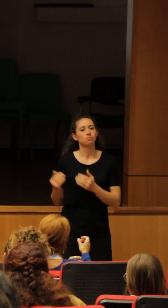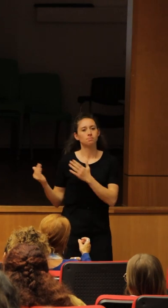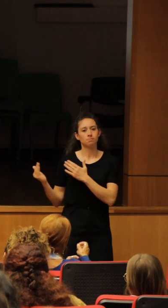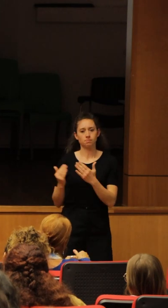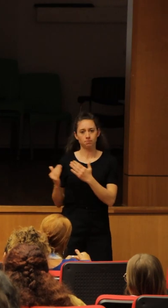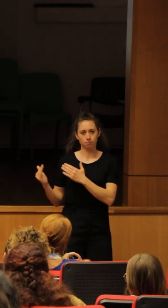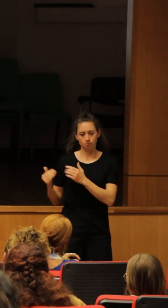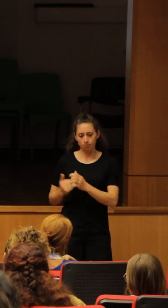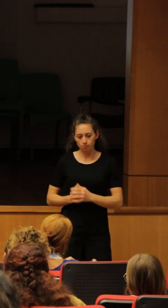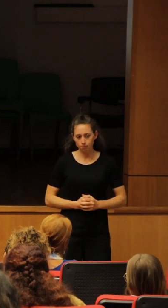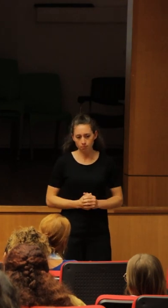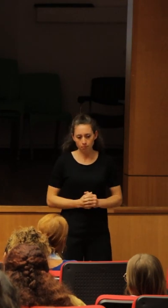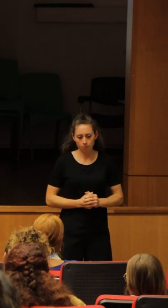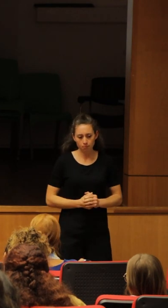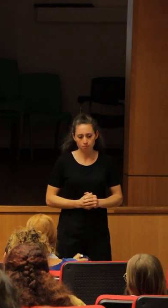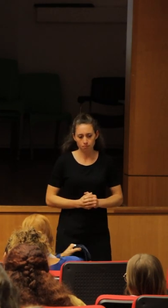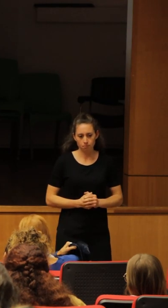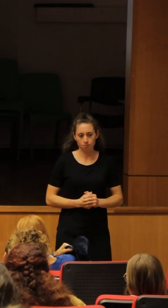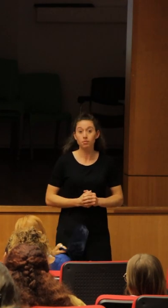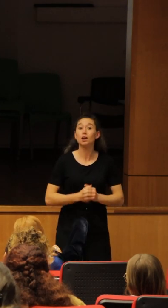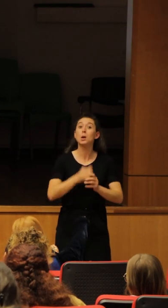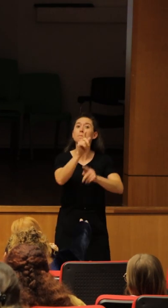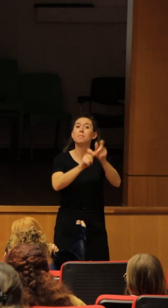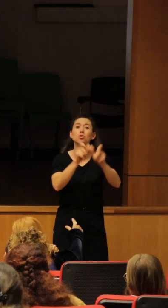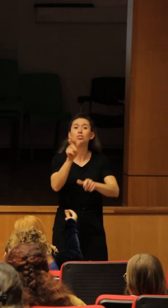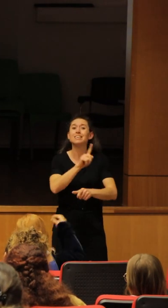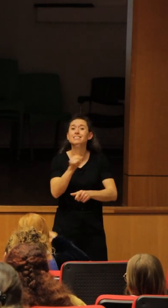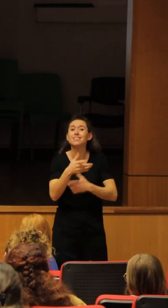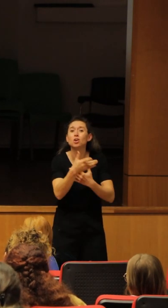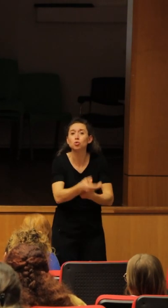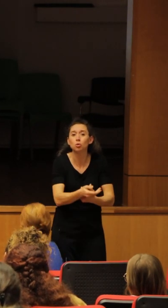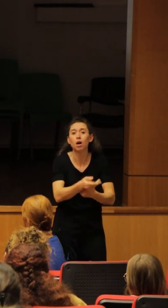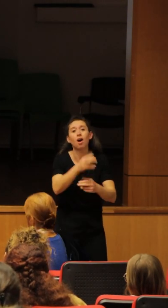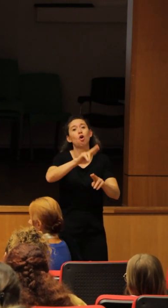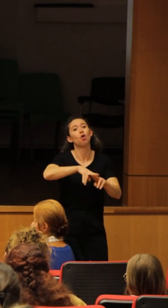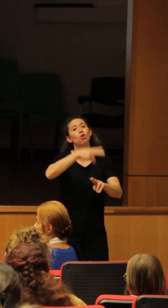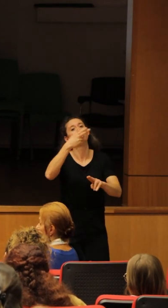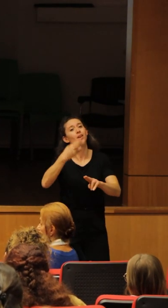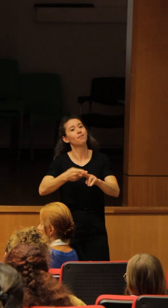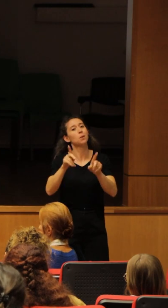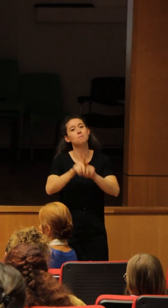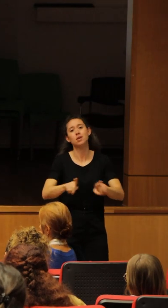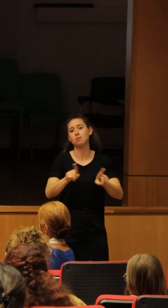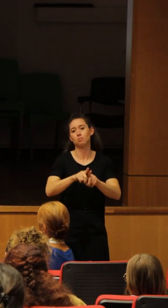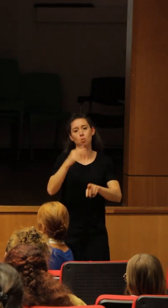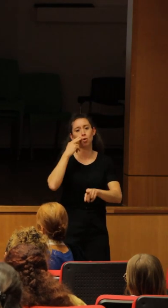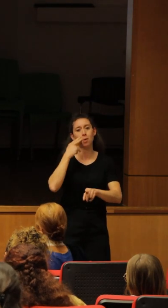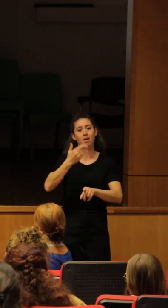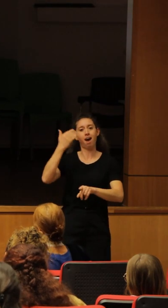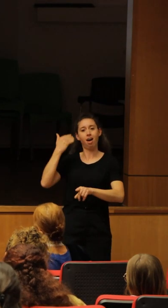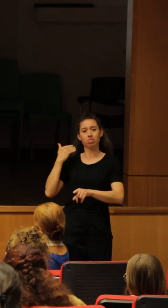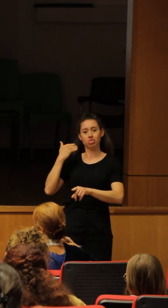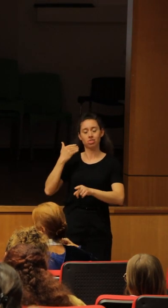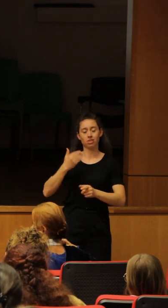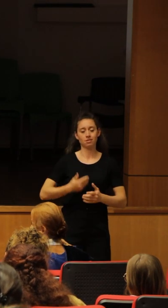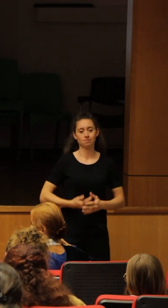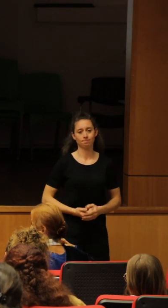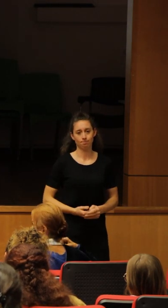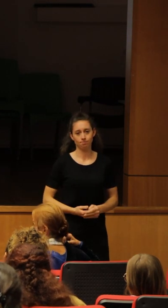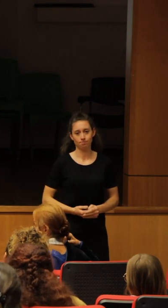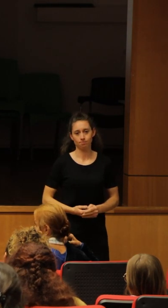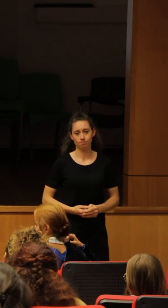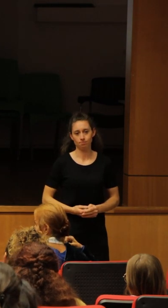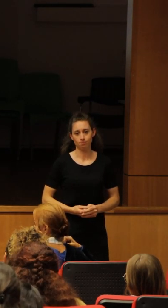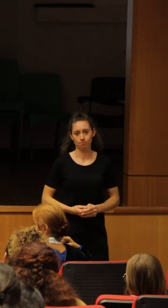to the previous problems. Sí, la gente sin ayuda vuelve a los problemas previos. So, metaphors are the